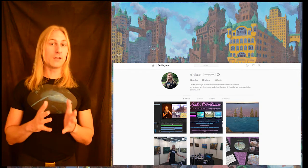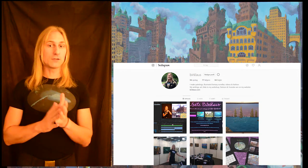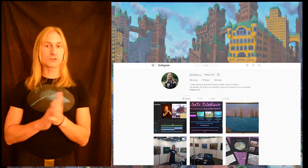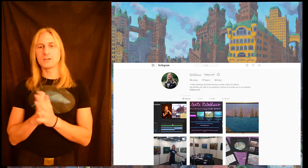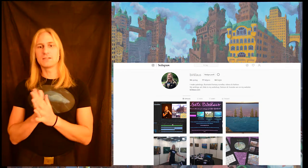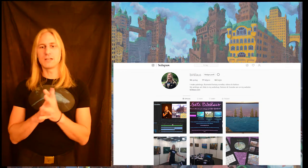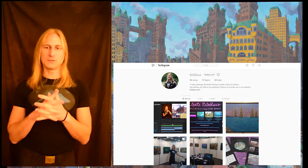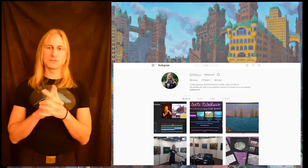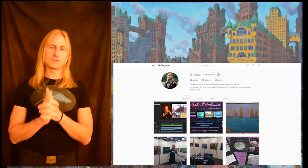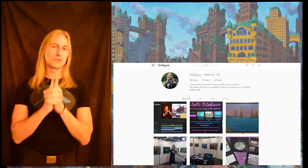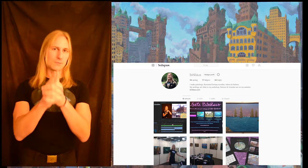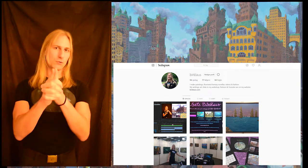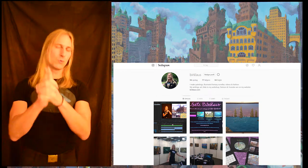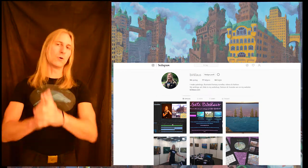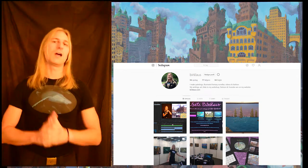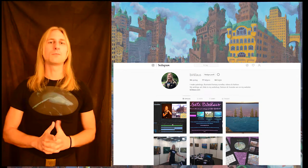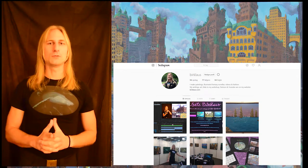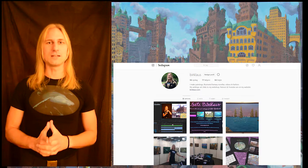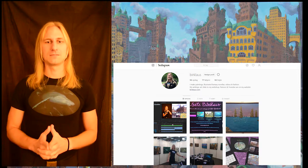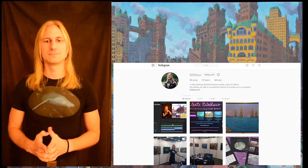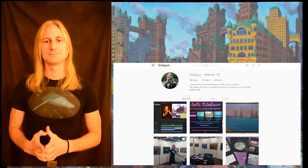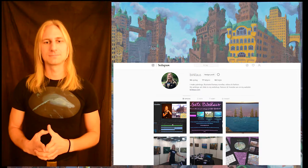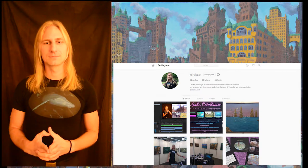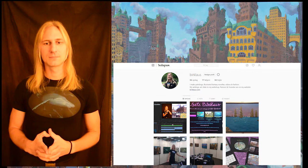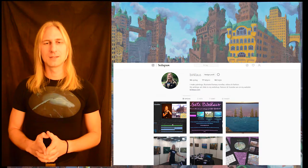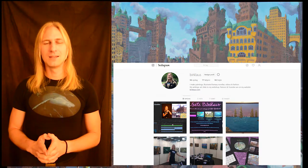about my various creative efforts to keep you all up to date.